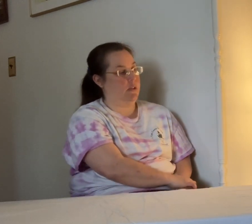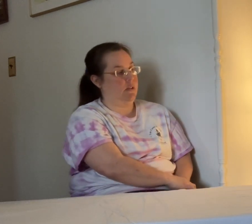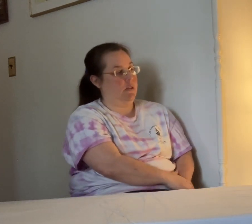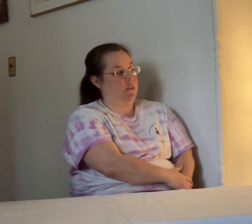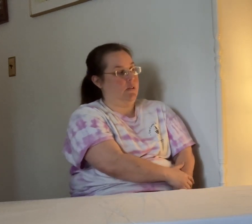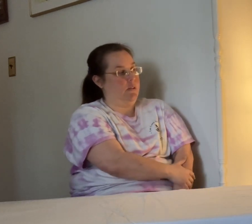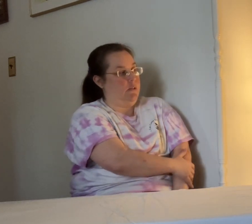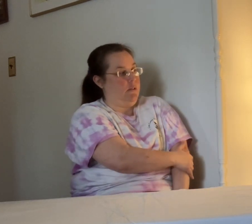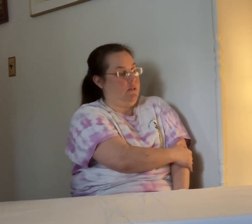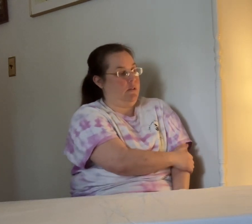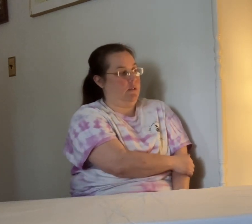This document